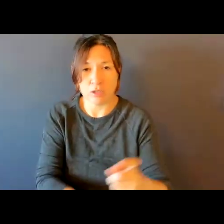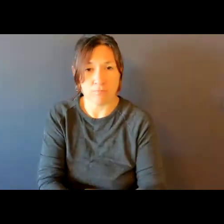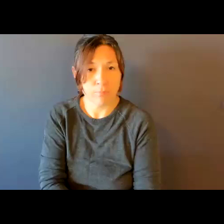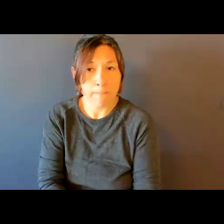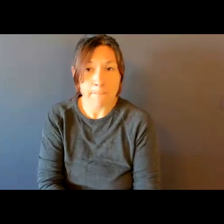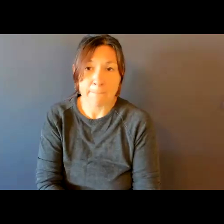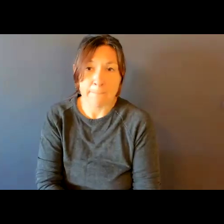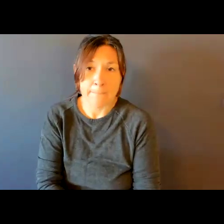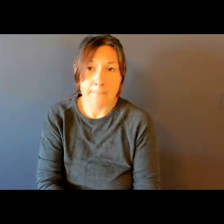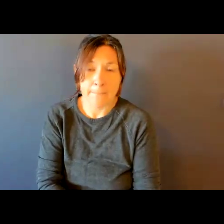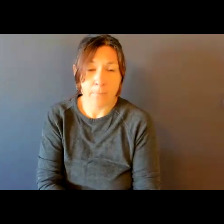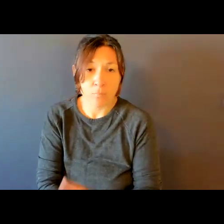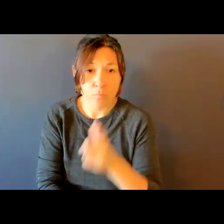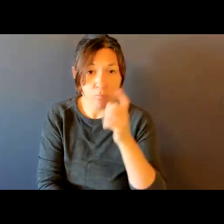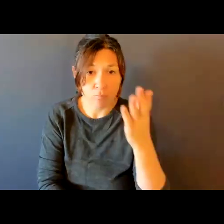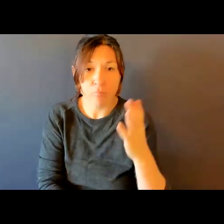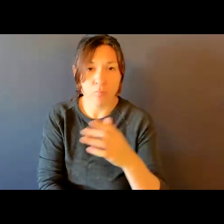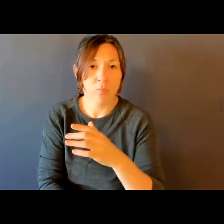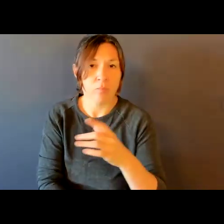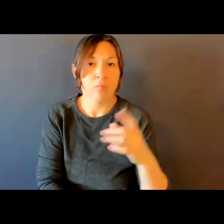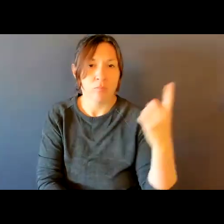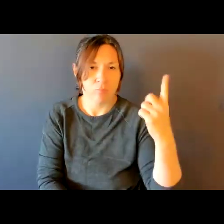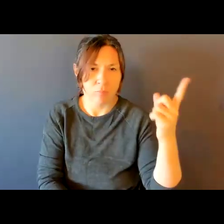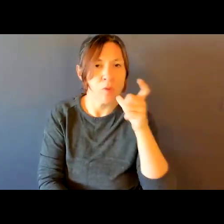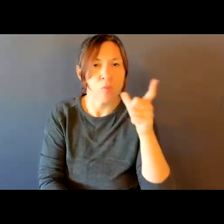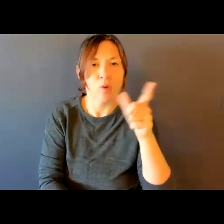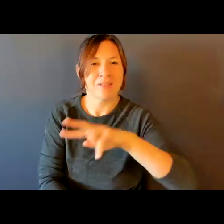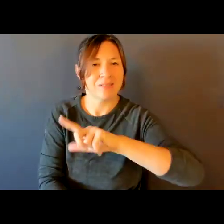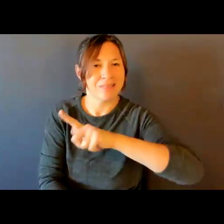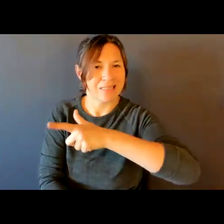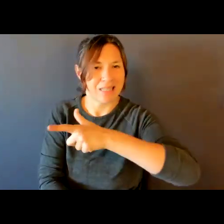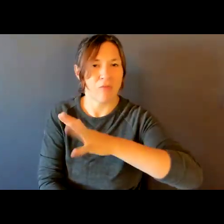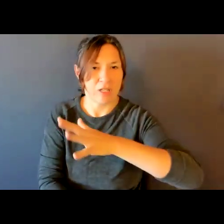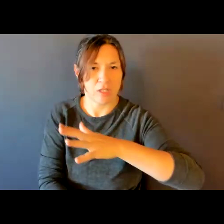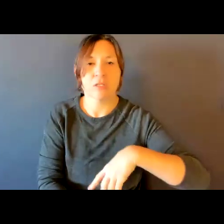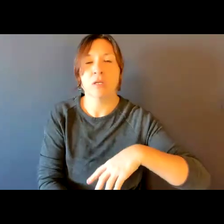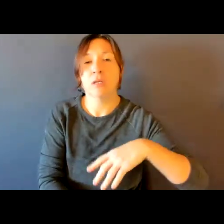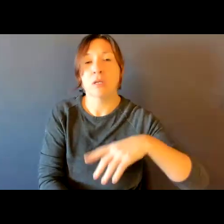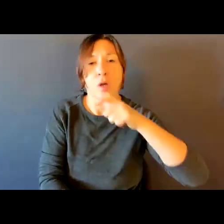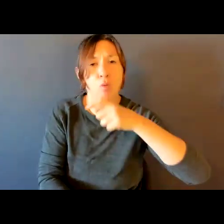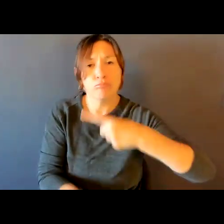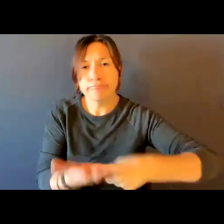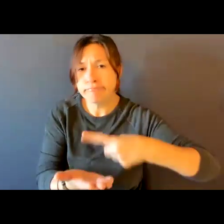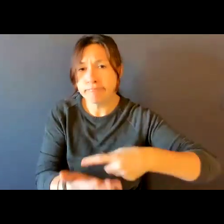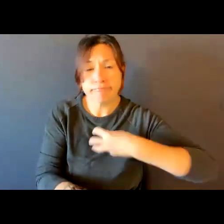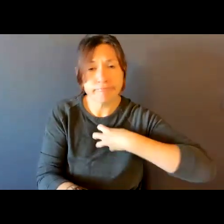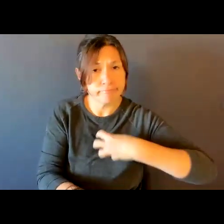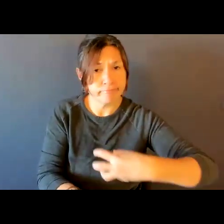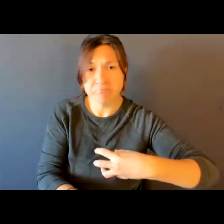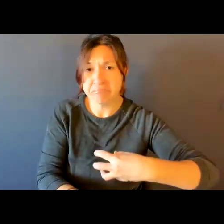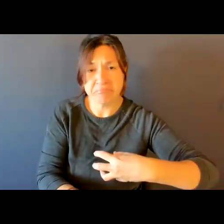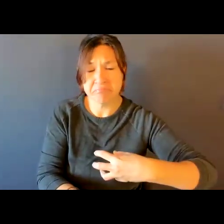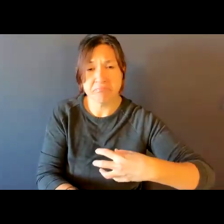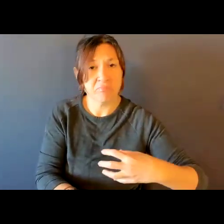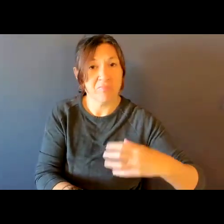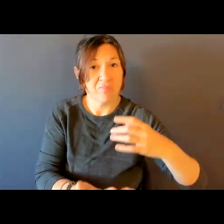presented. Is there a motion? So moved. Thank you. Is there a second? Second. Is there any discussion or objection to the motion? Is there any